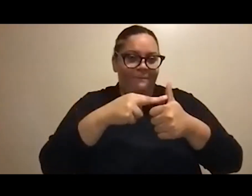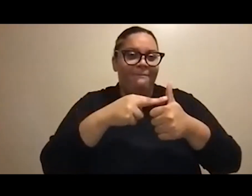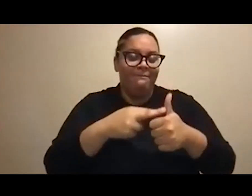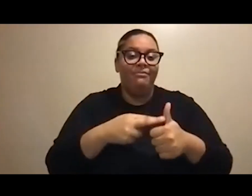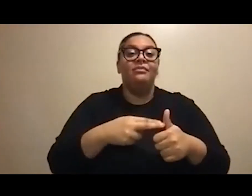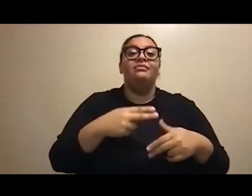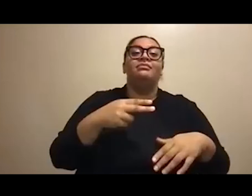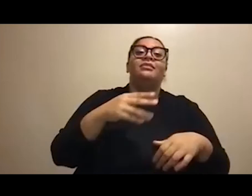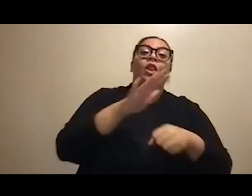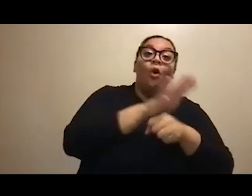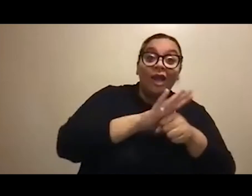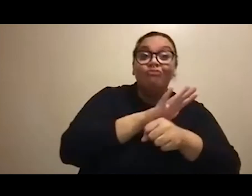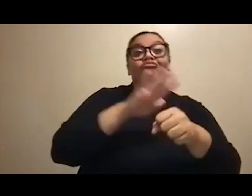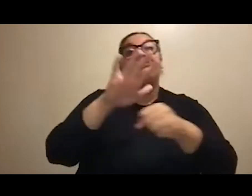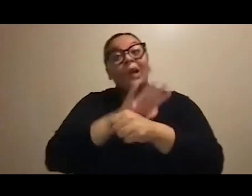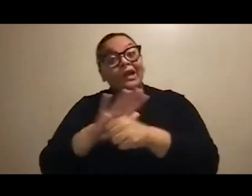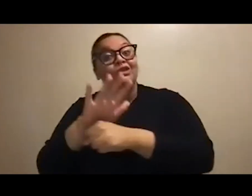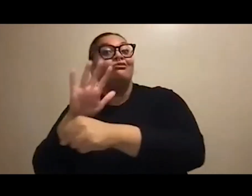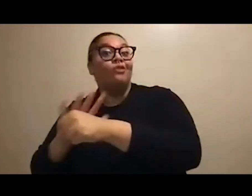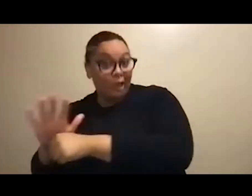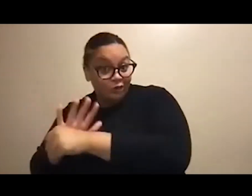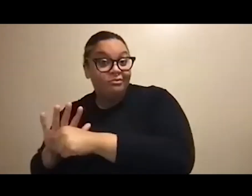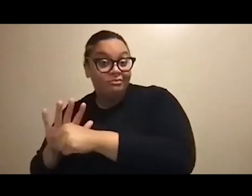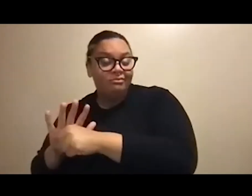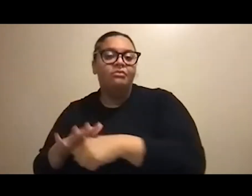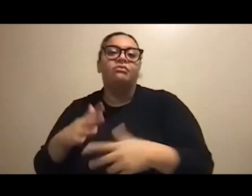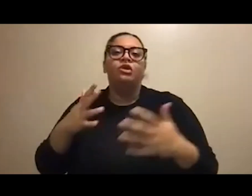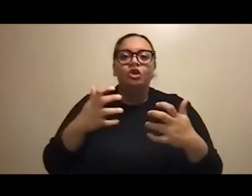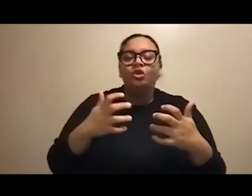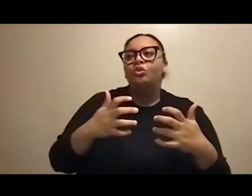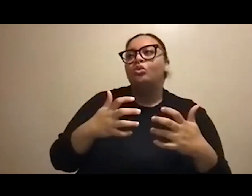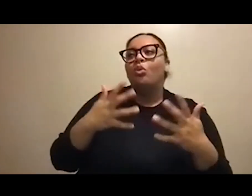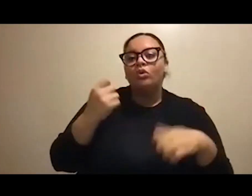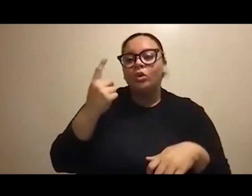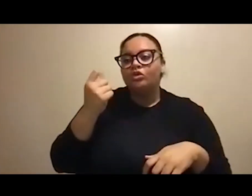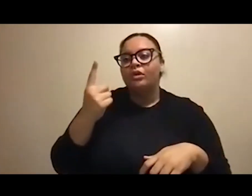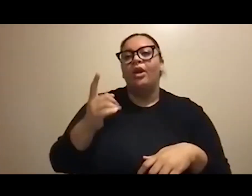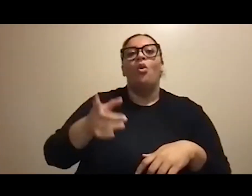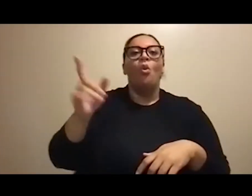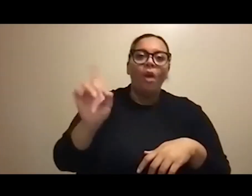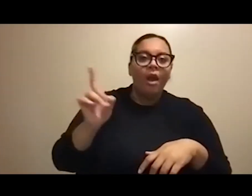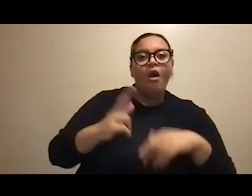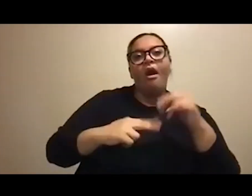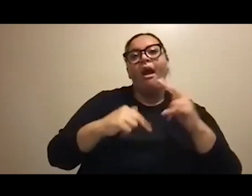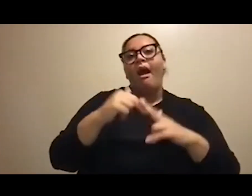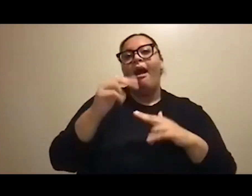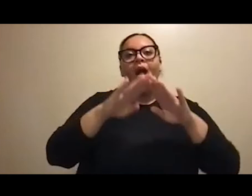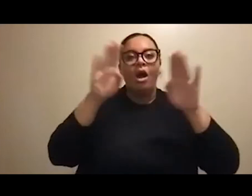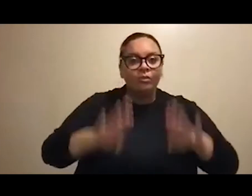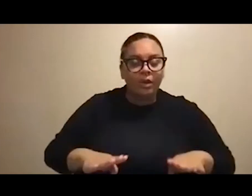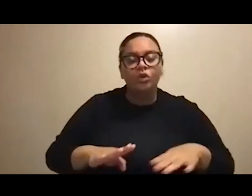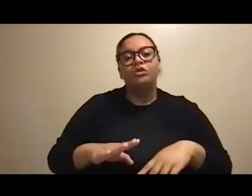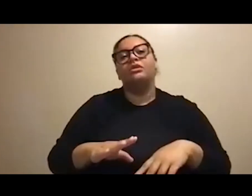what factors drive the prices of a house, you have to understand the way in which where the house is built and the neighborhood in which it's